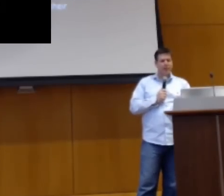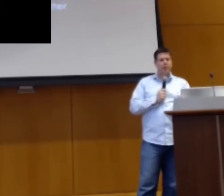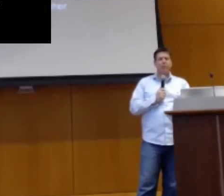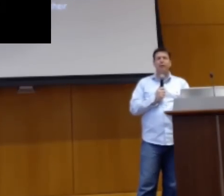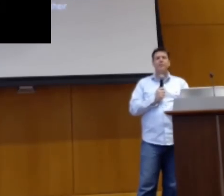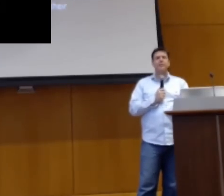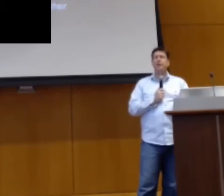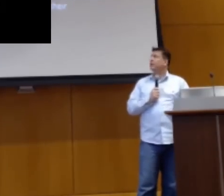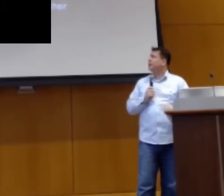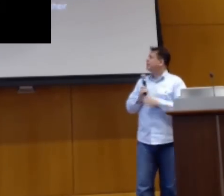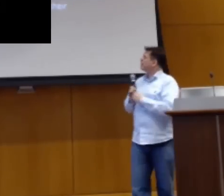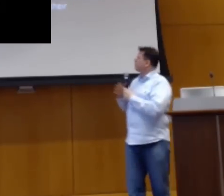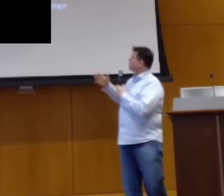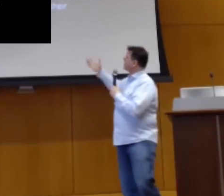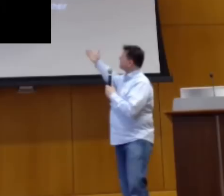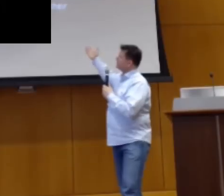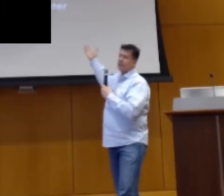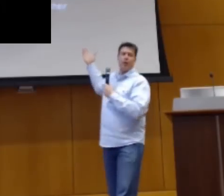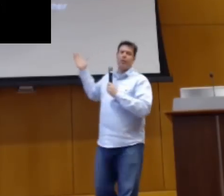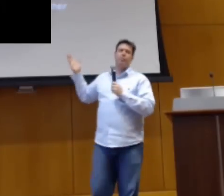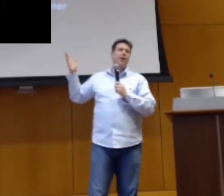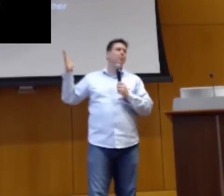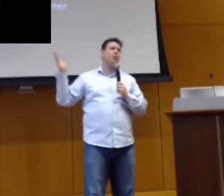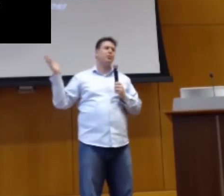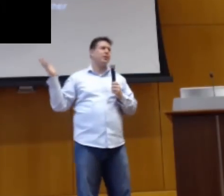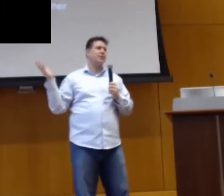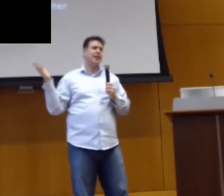So, the problem is 26? No, there are many more than 26.